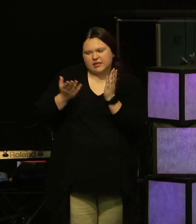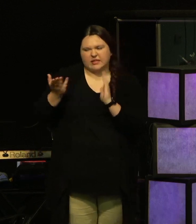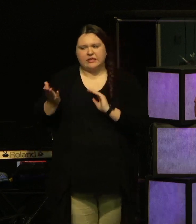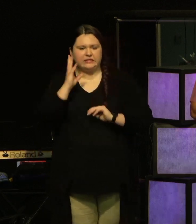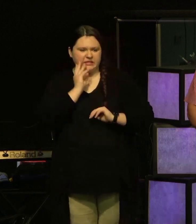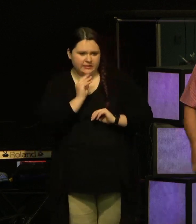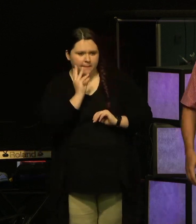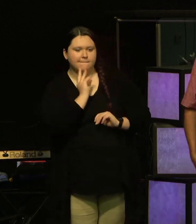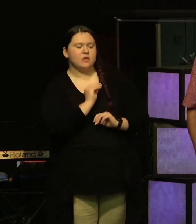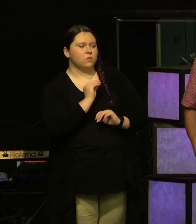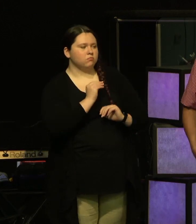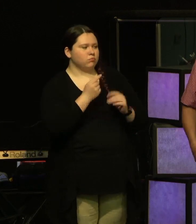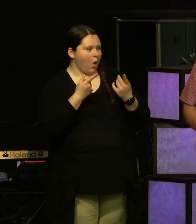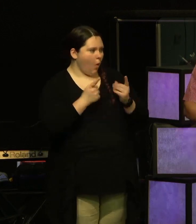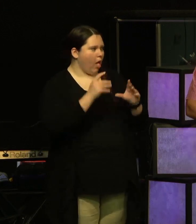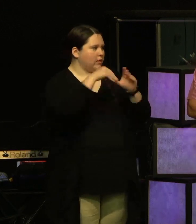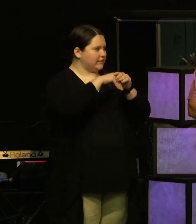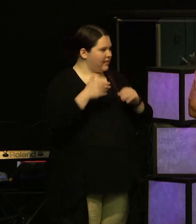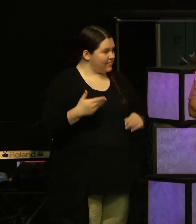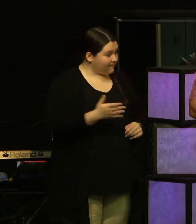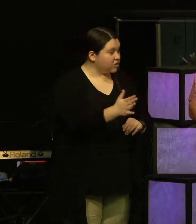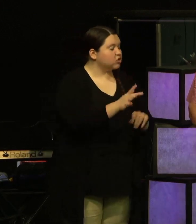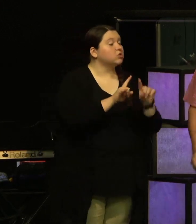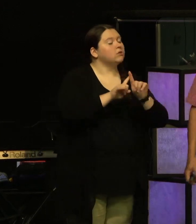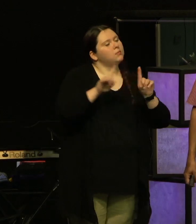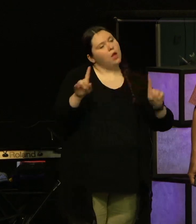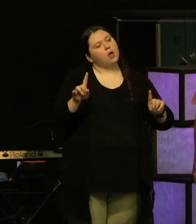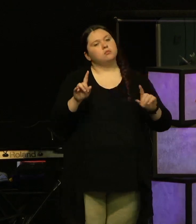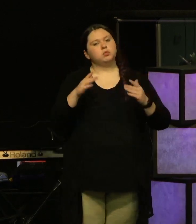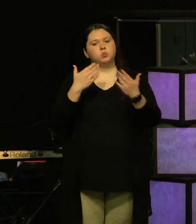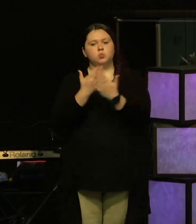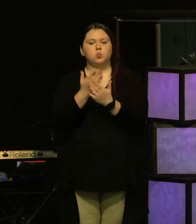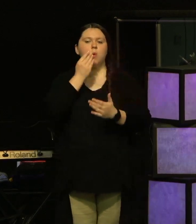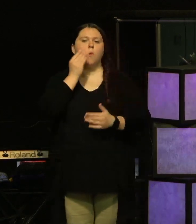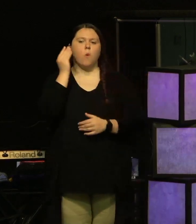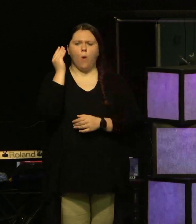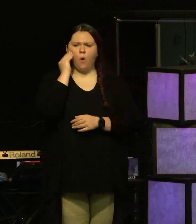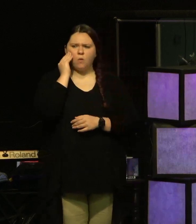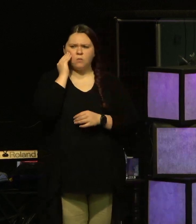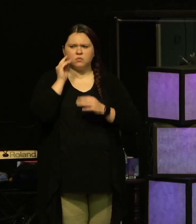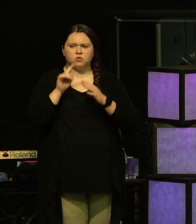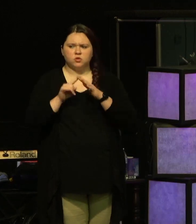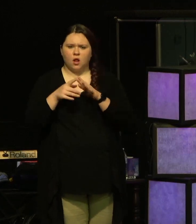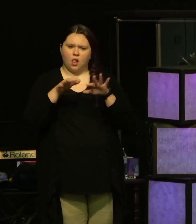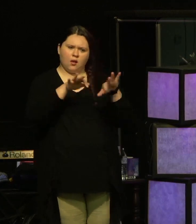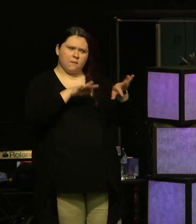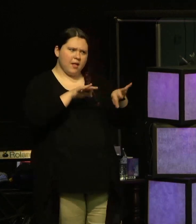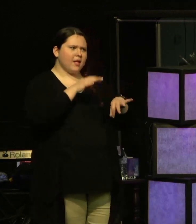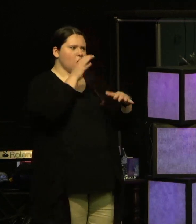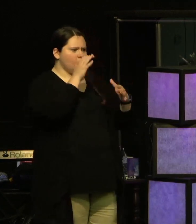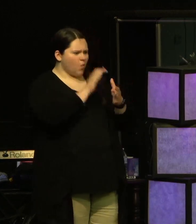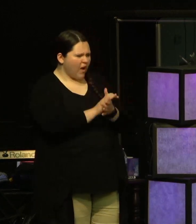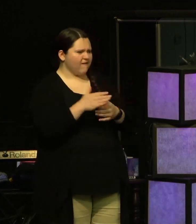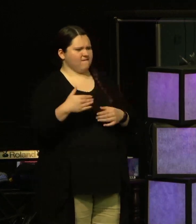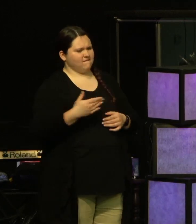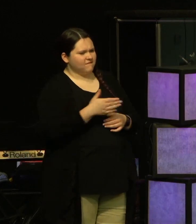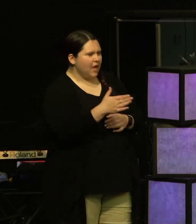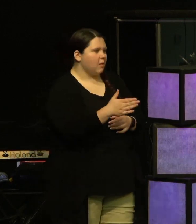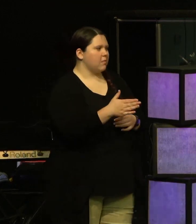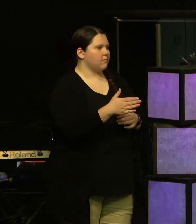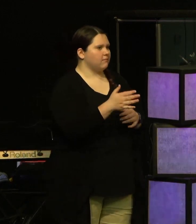but when he got home, he started to explain to his wife and family what had happened to